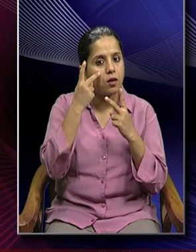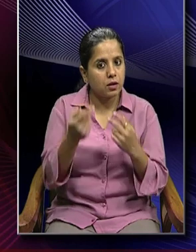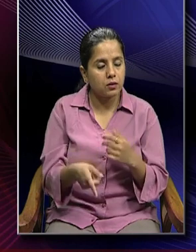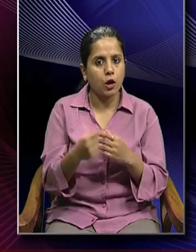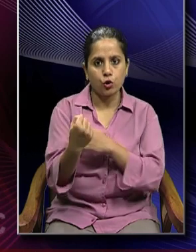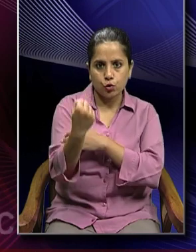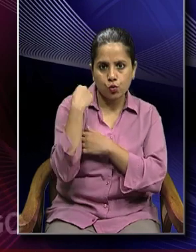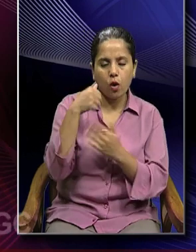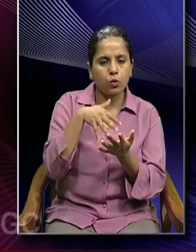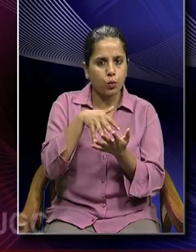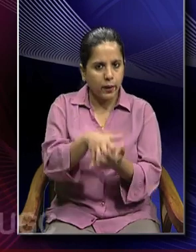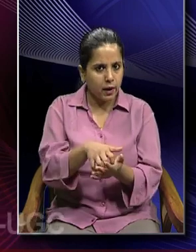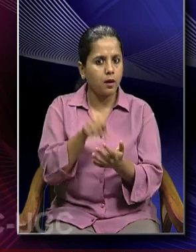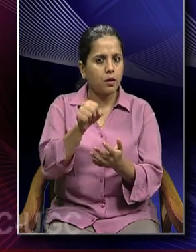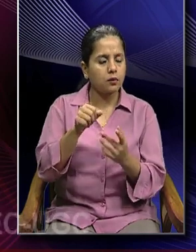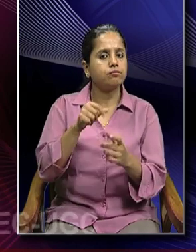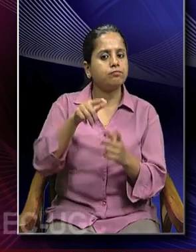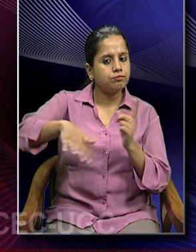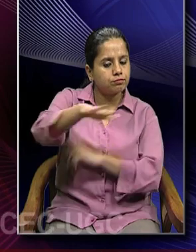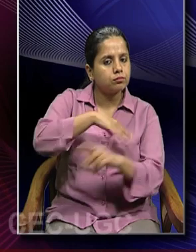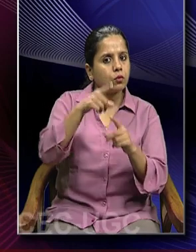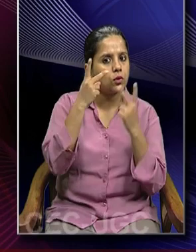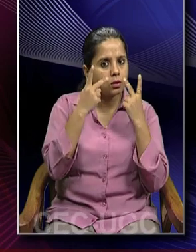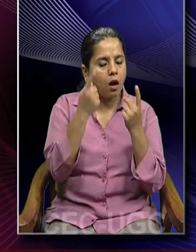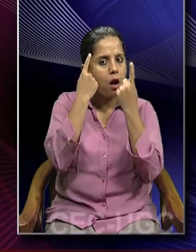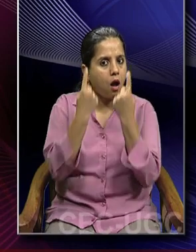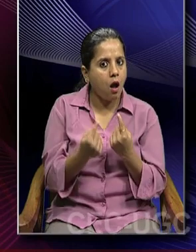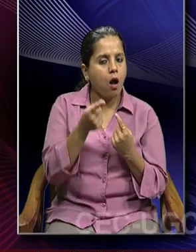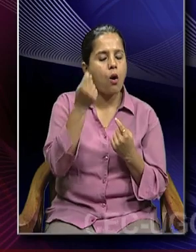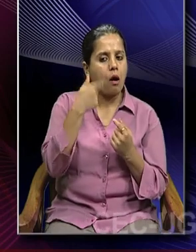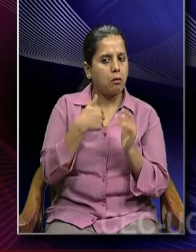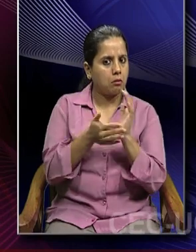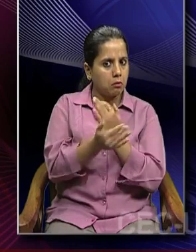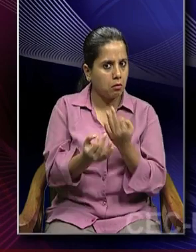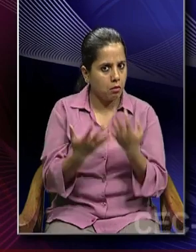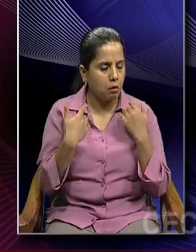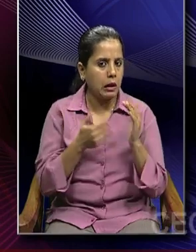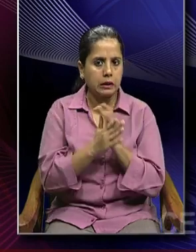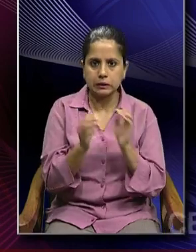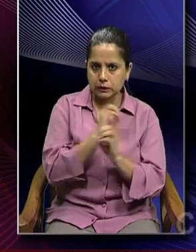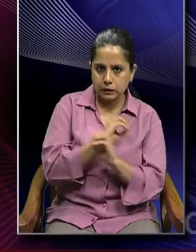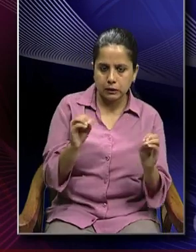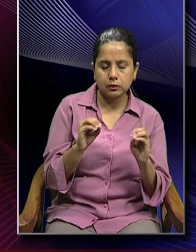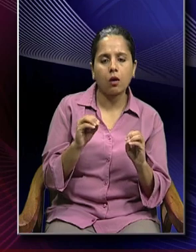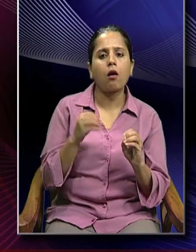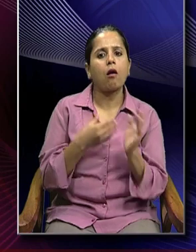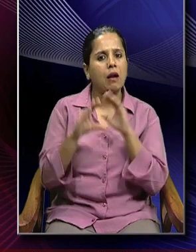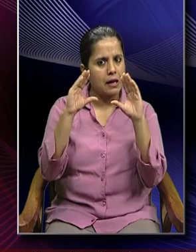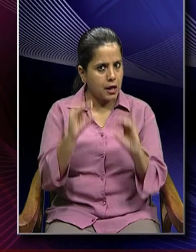and weaknesses of the sectors can be analyzed in terms of their competencies, non-competencies and